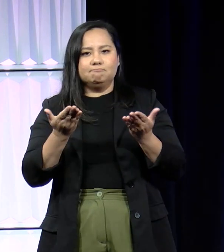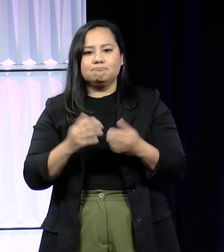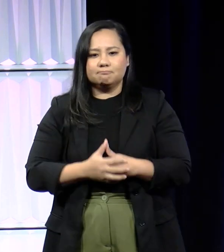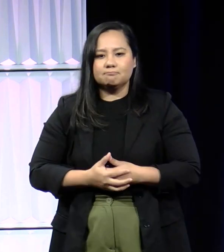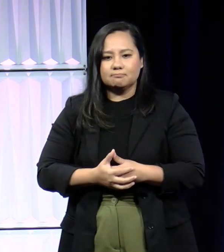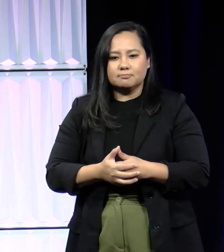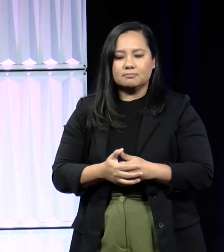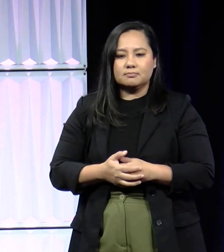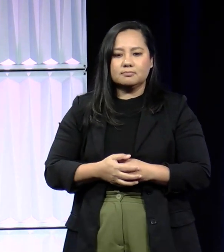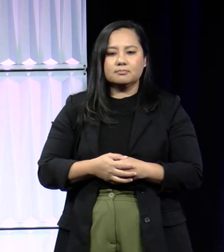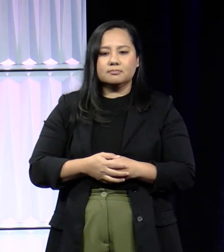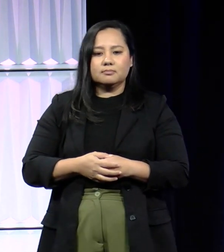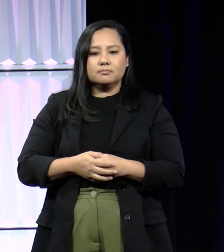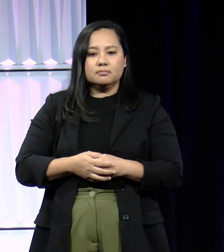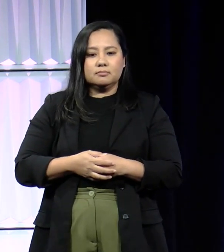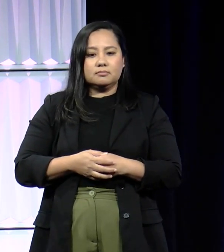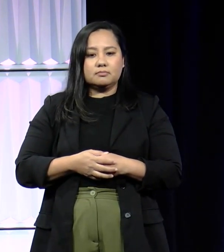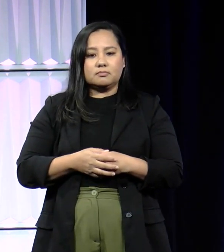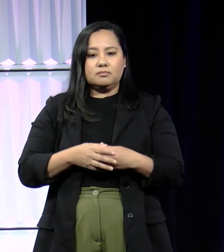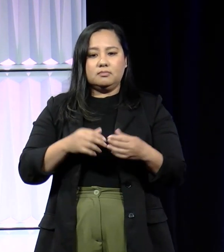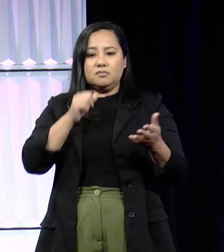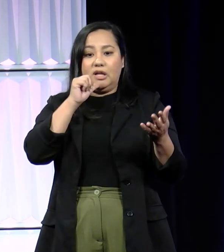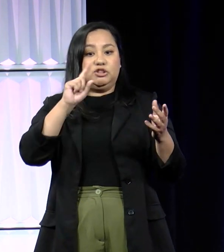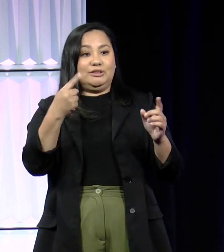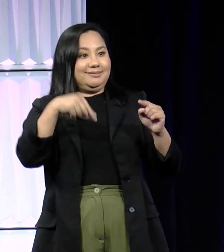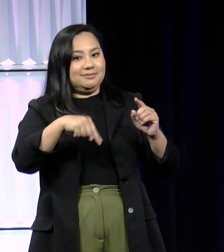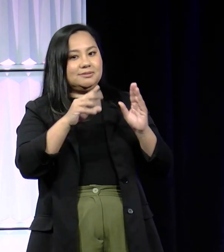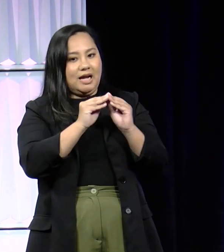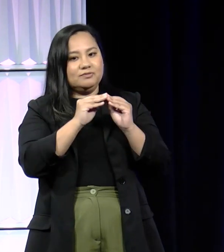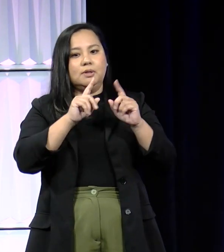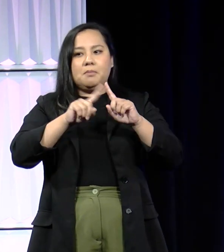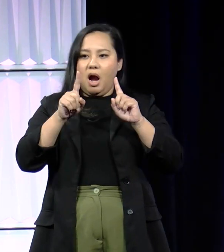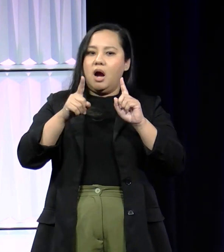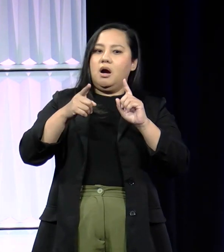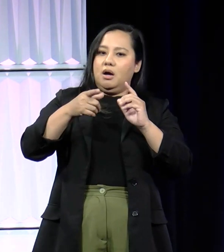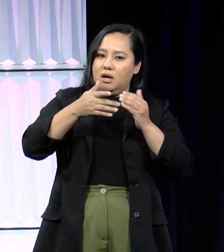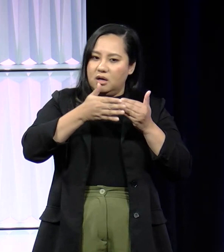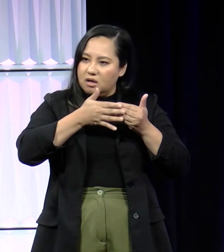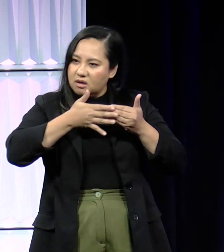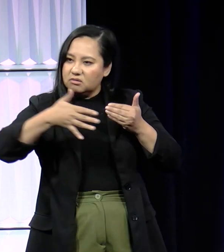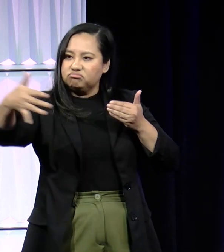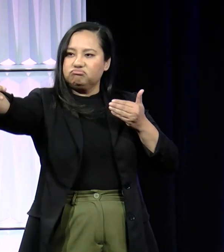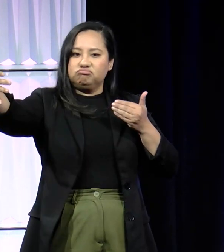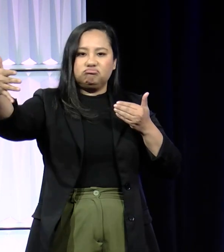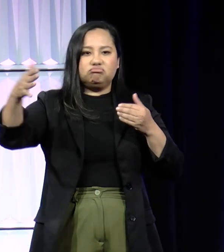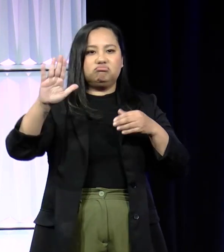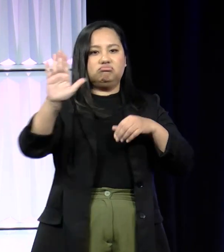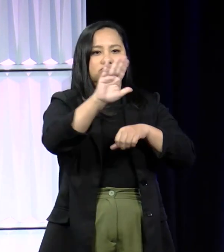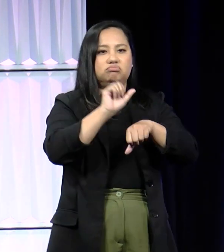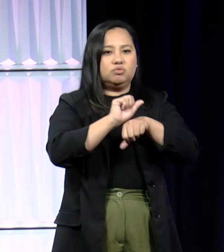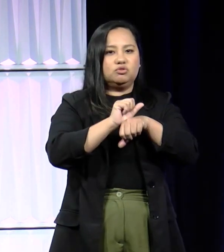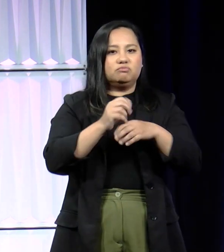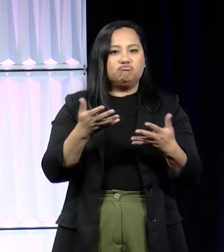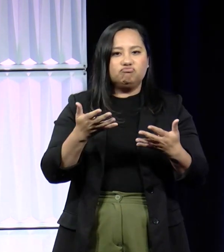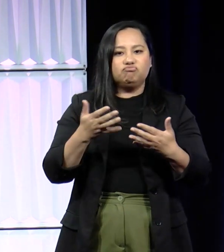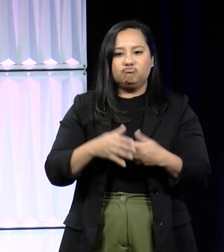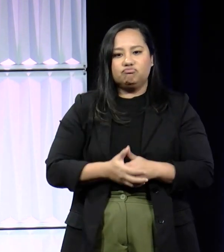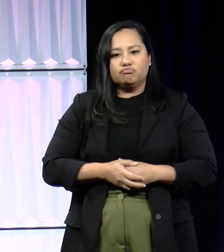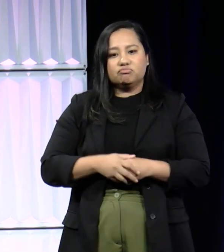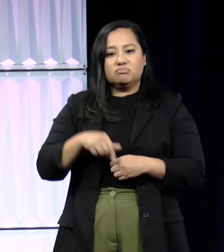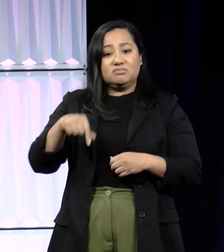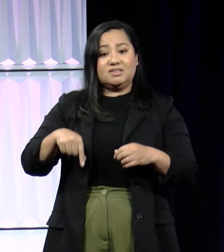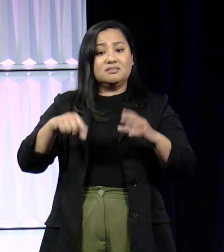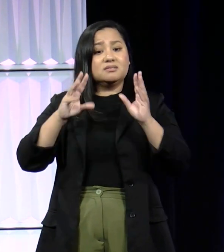And how will you embody it beyond, actually, frankly? So this conference allows us